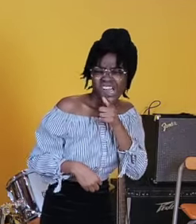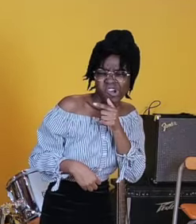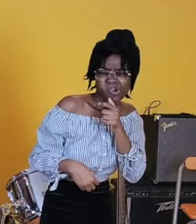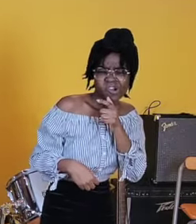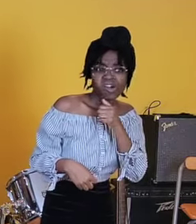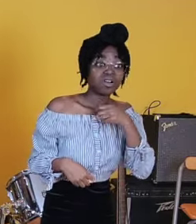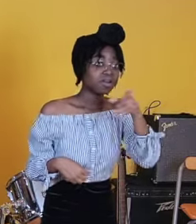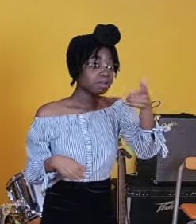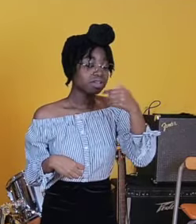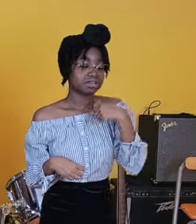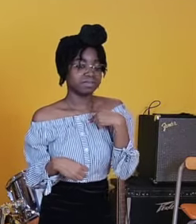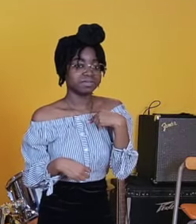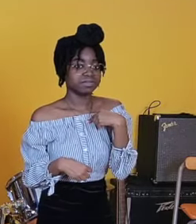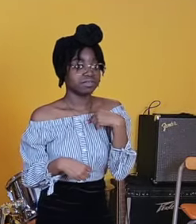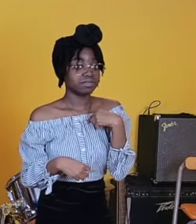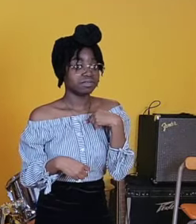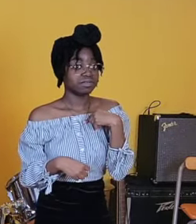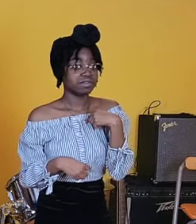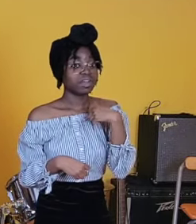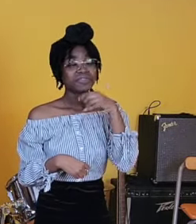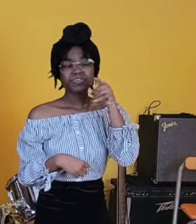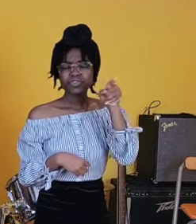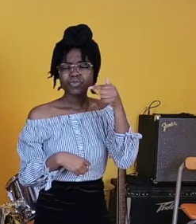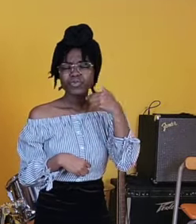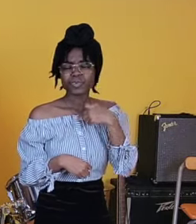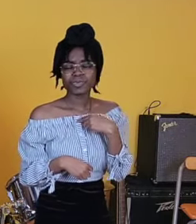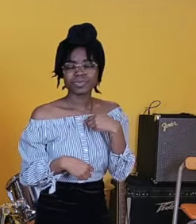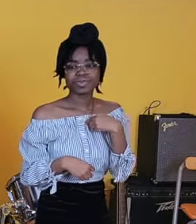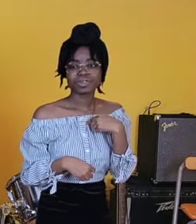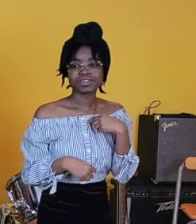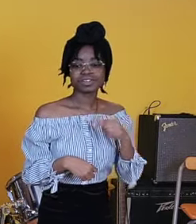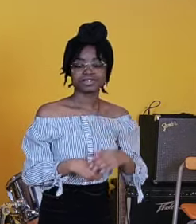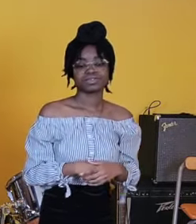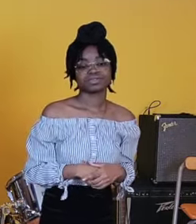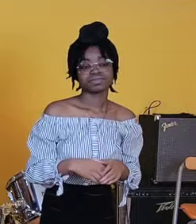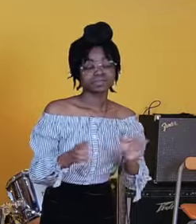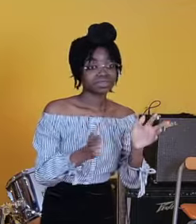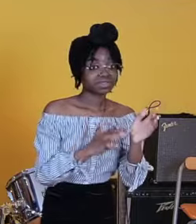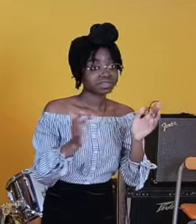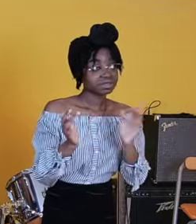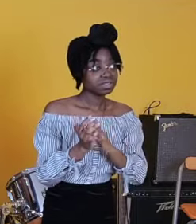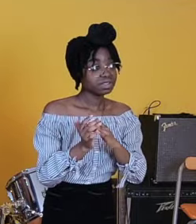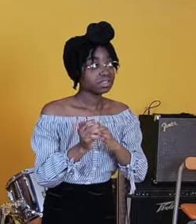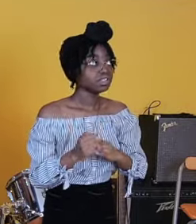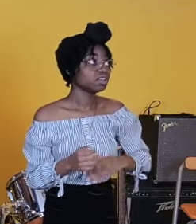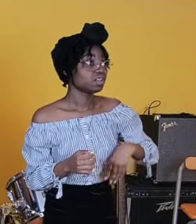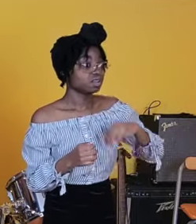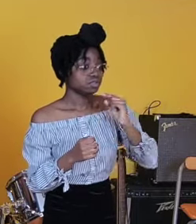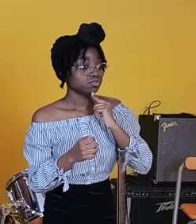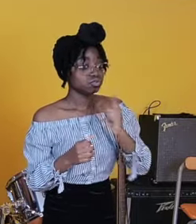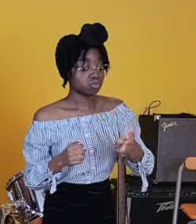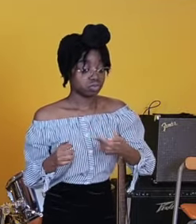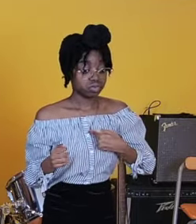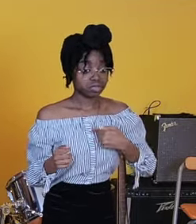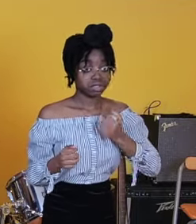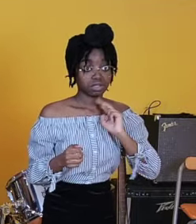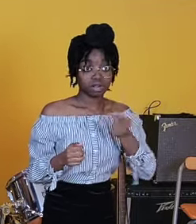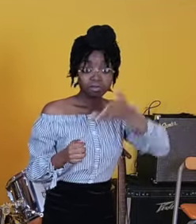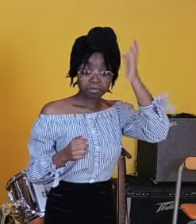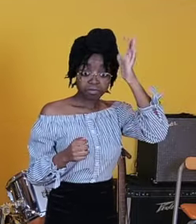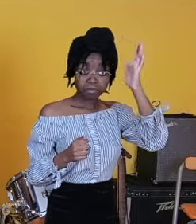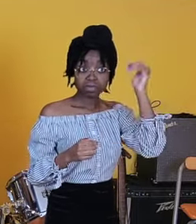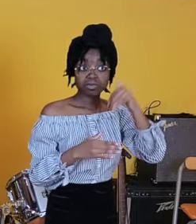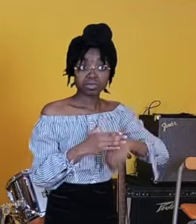me. You and me. And Jesus told us that our Father in heaven, he's a